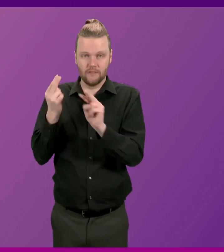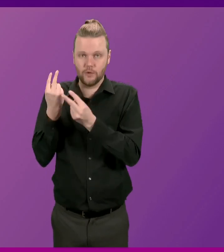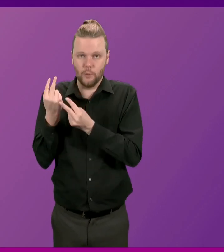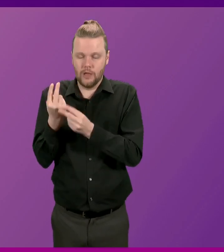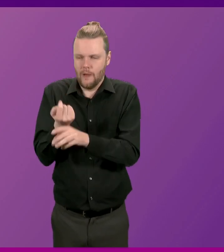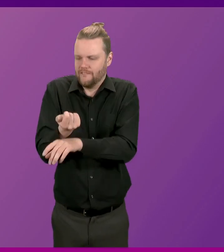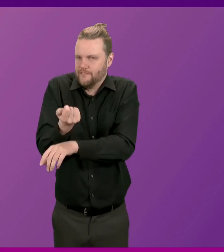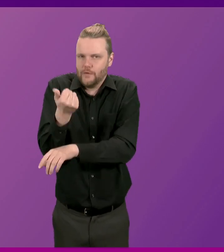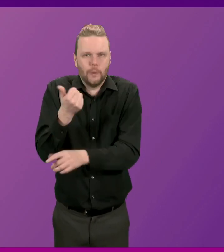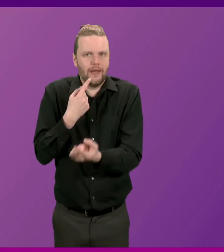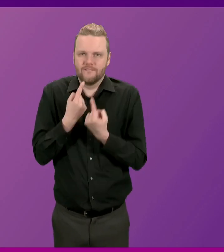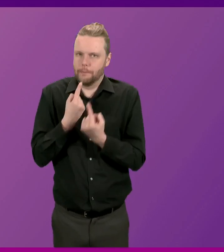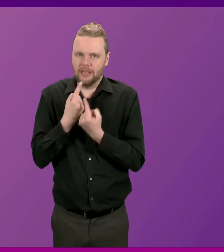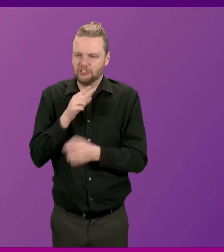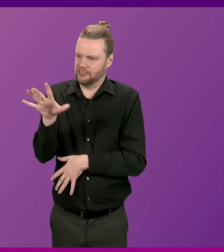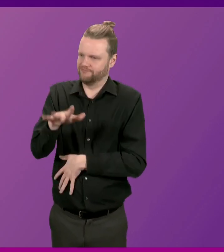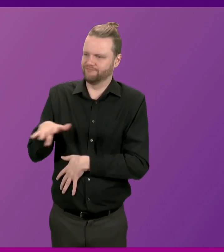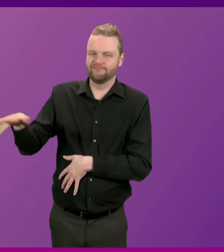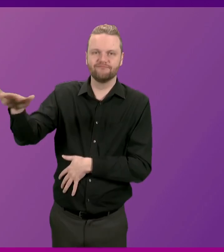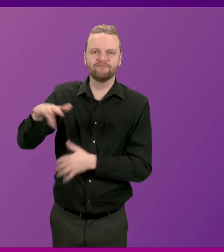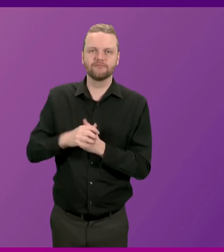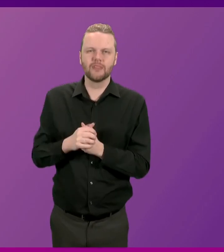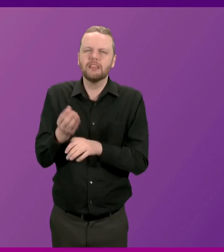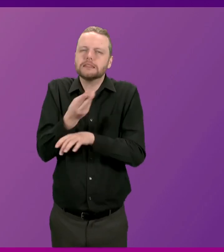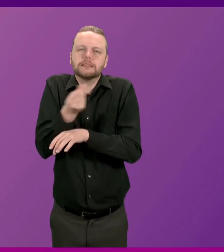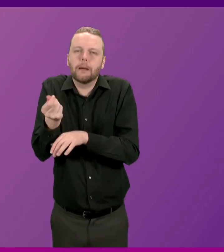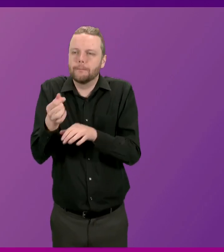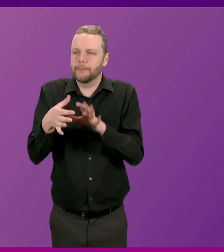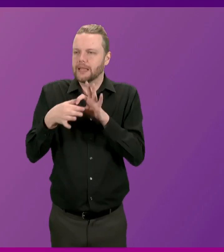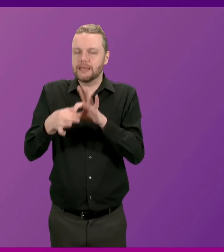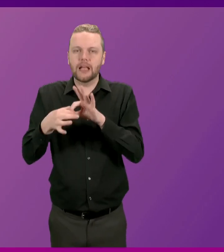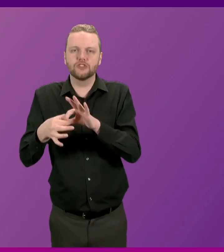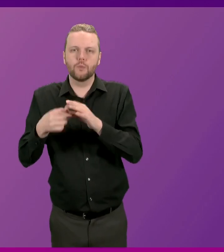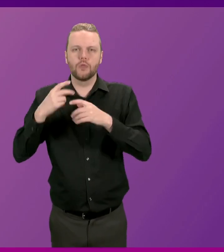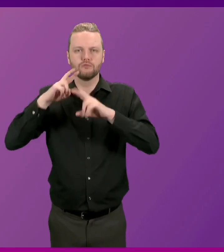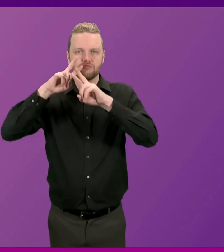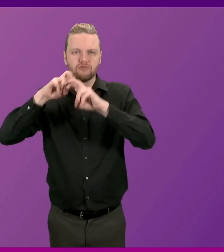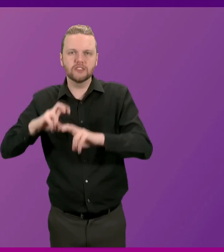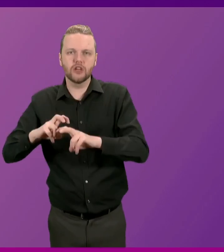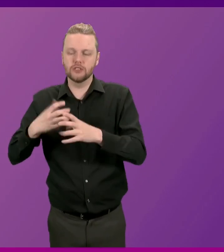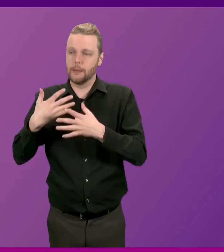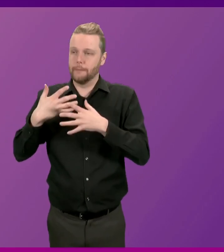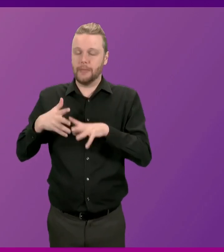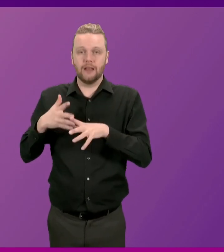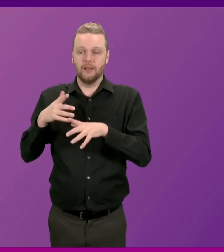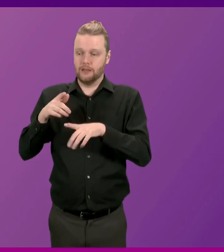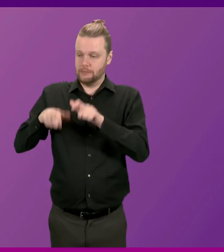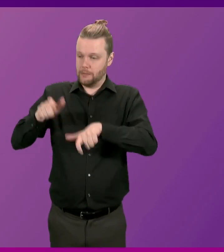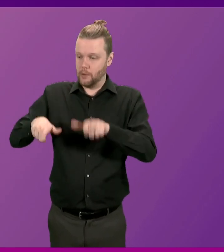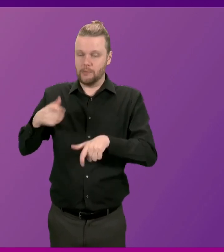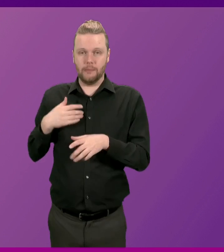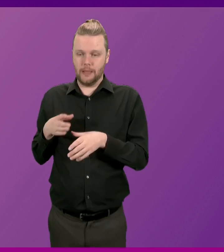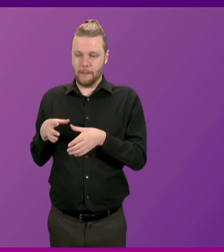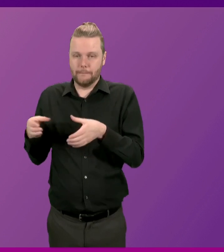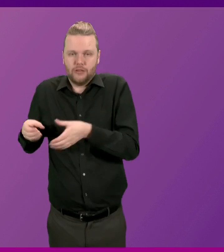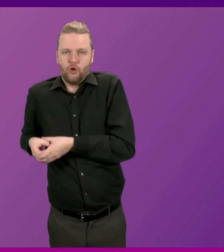little information. There's some connections between research done with those whose language is minority